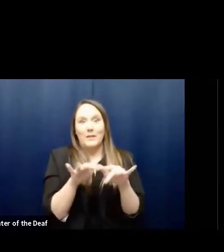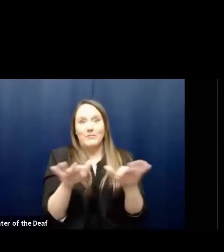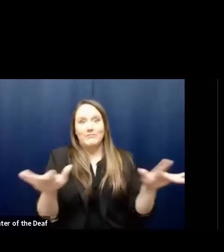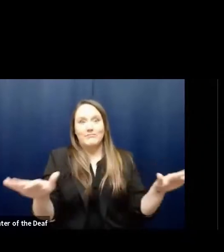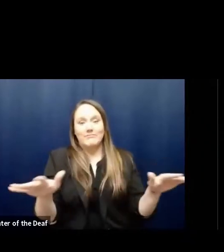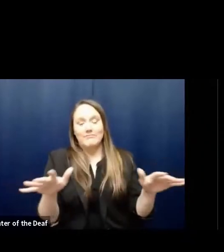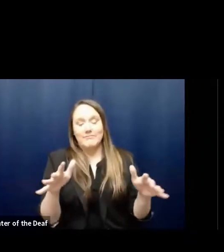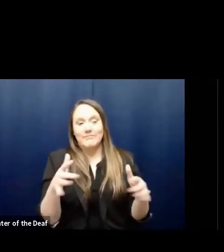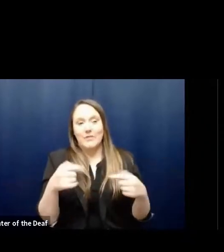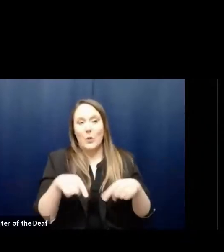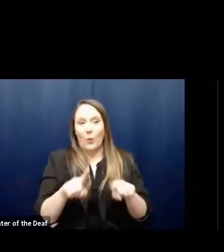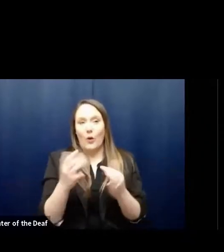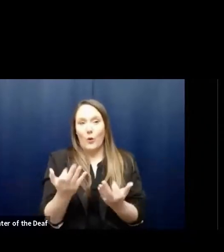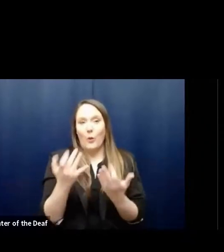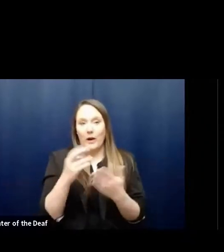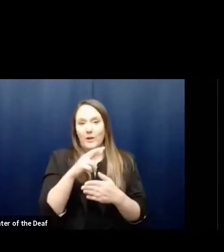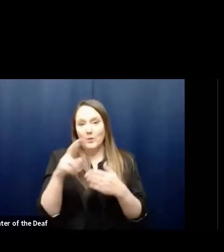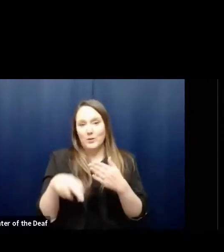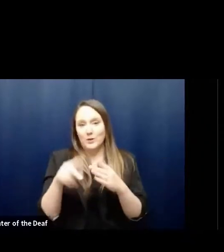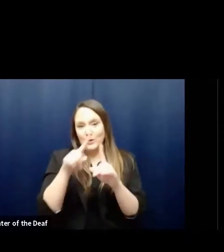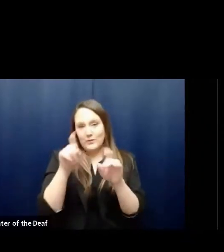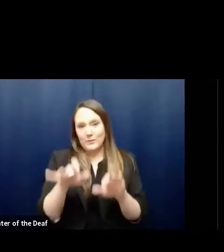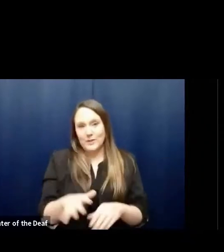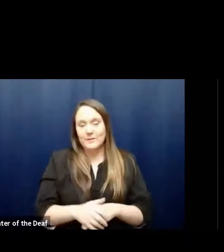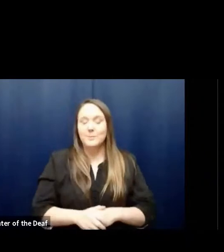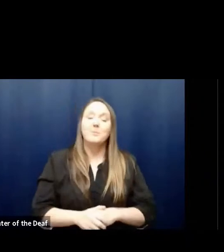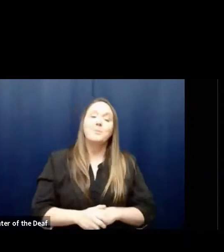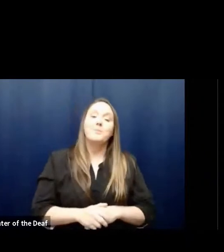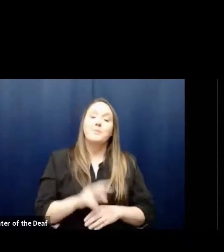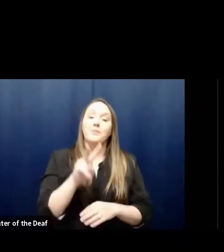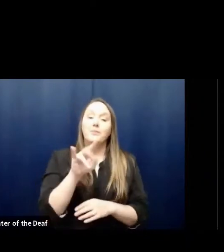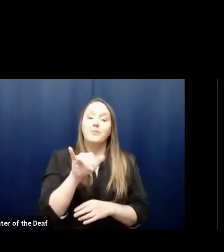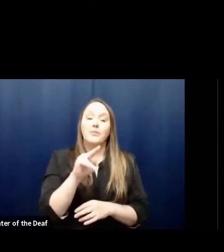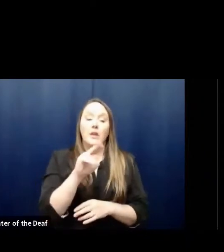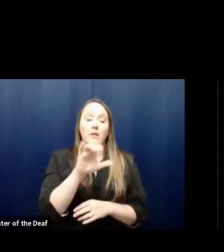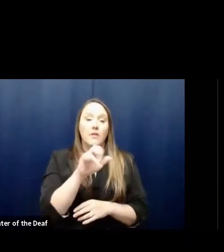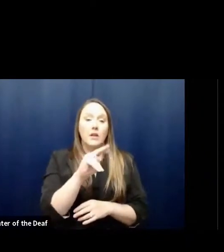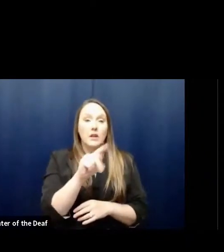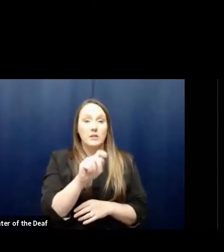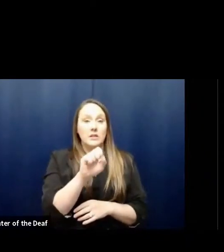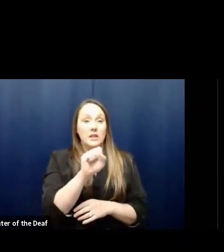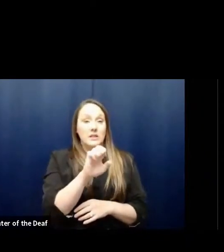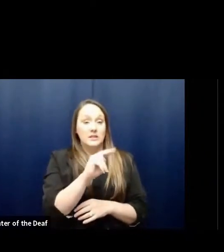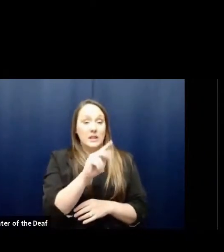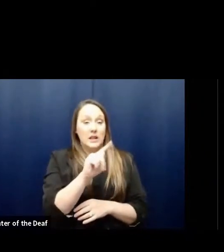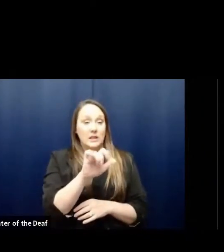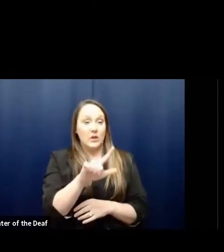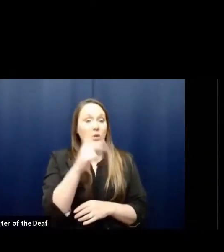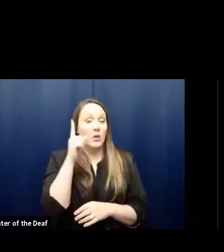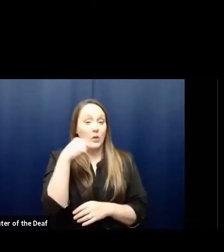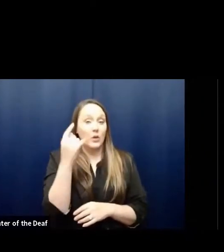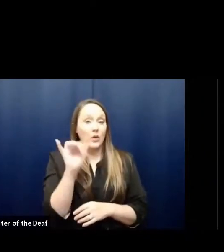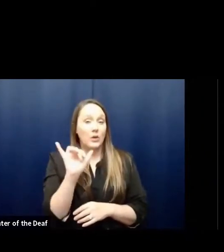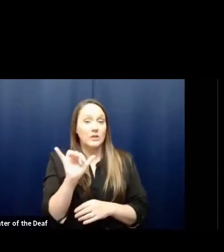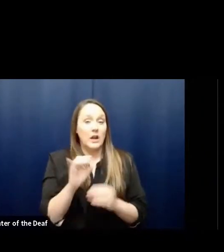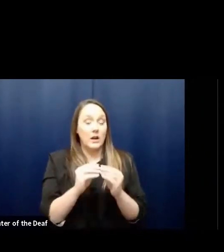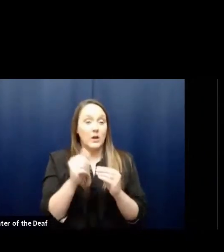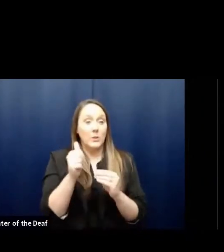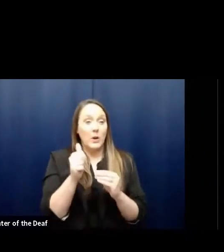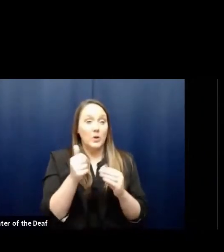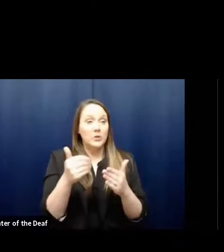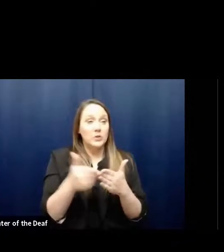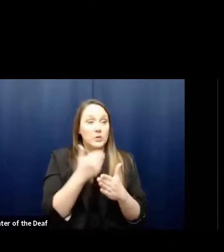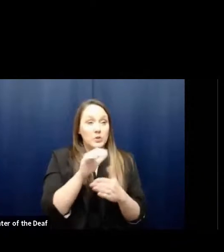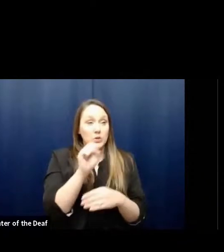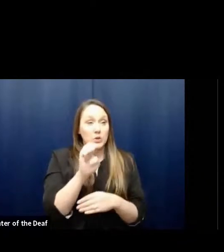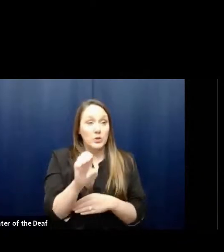waiting for their test results to come back. From Vincent with the Sentinel, it looks like the majority of these new cases were identified from